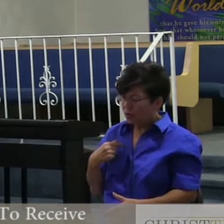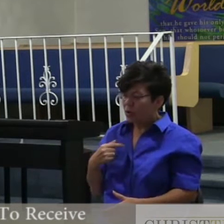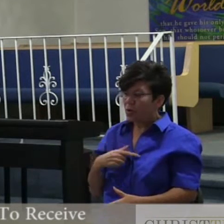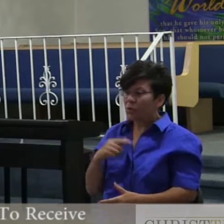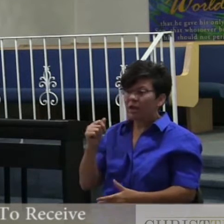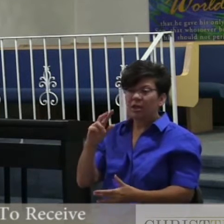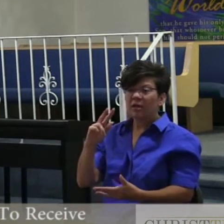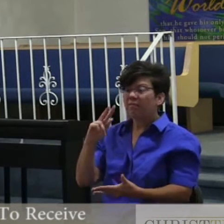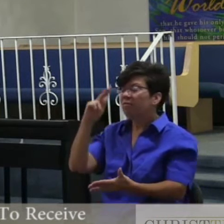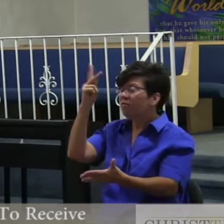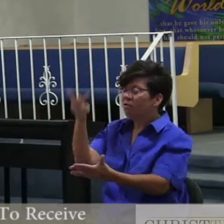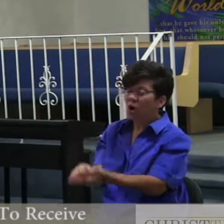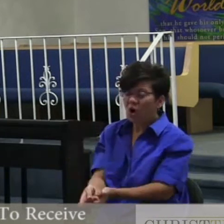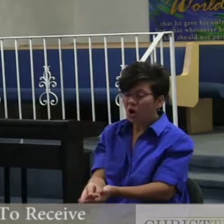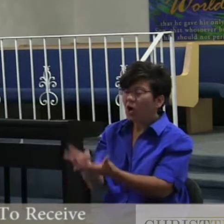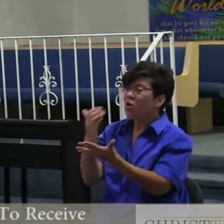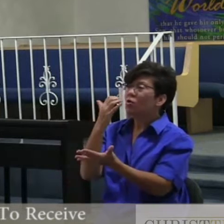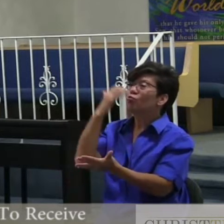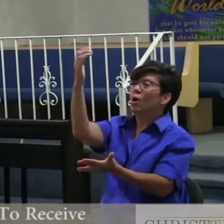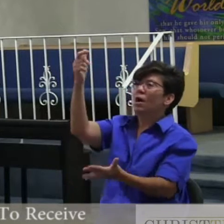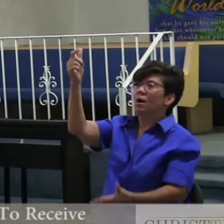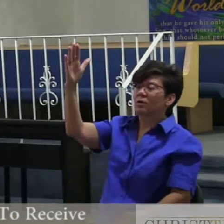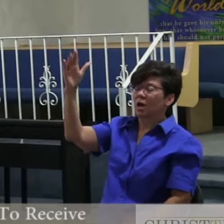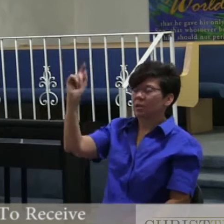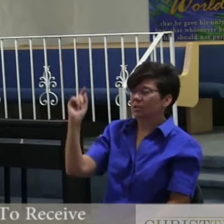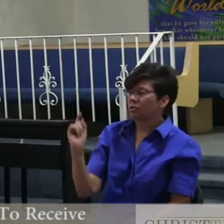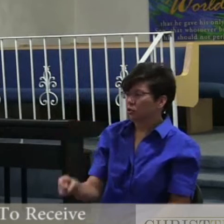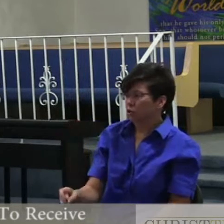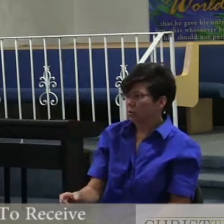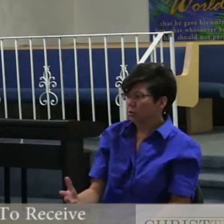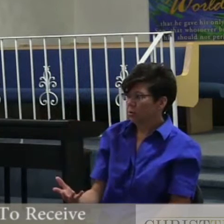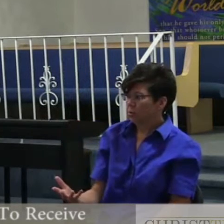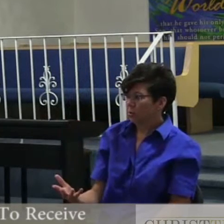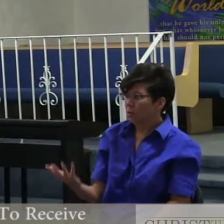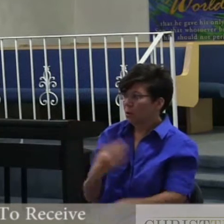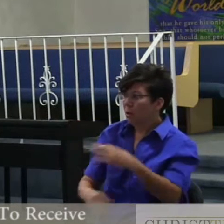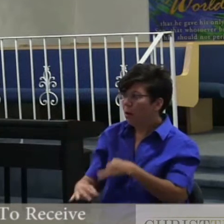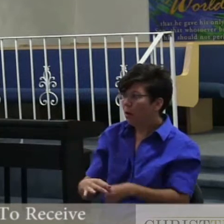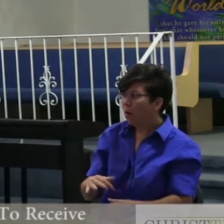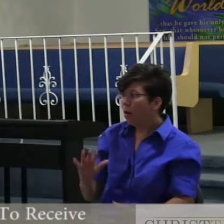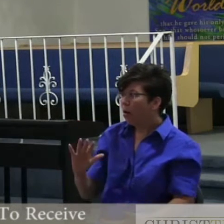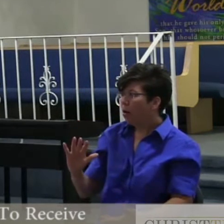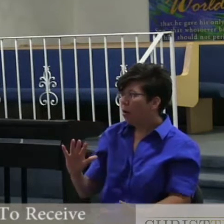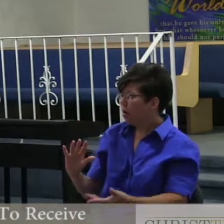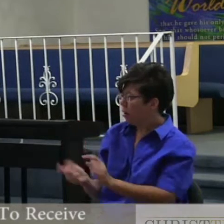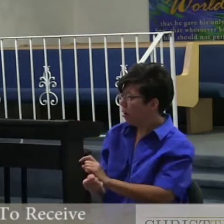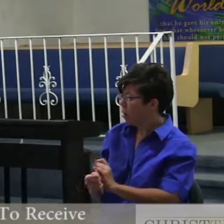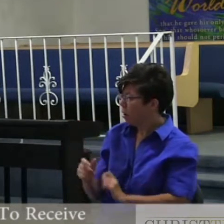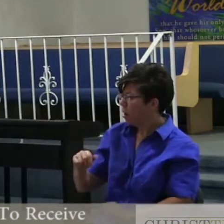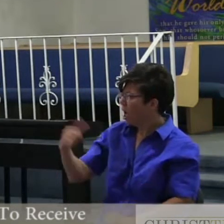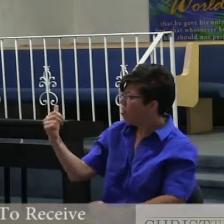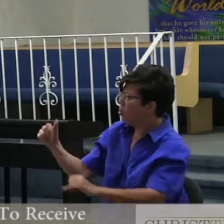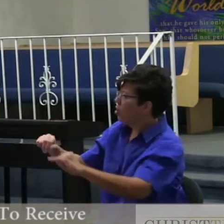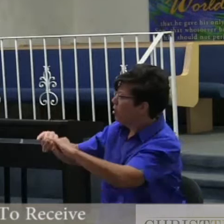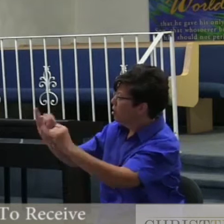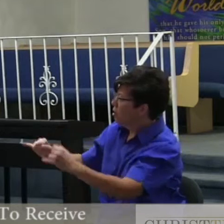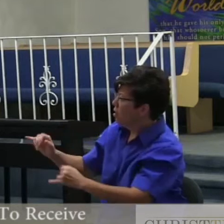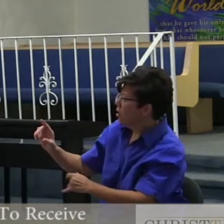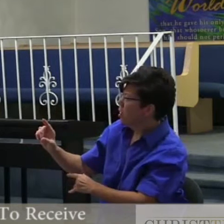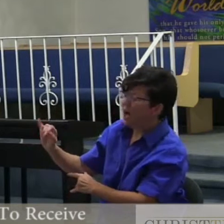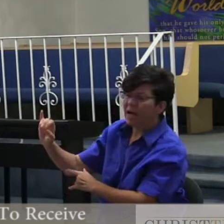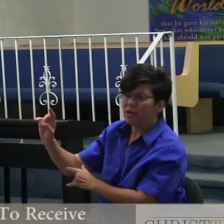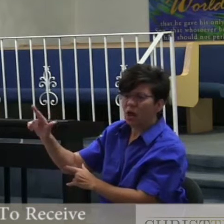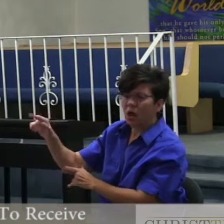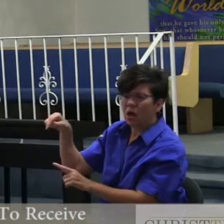fall down the ground and cry out for God. Instead of turning into a different idol, try to make